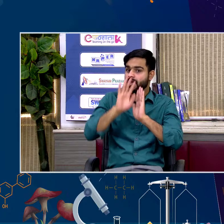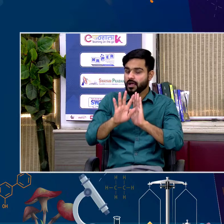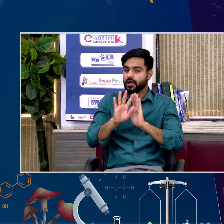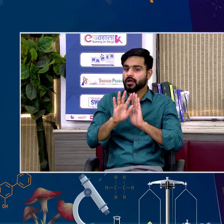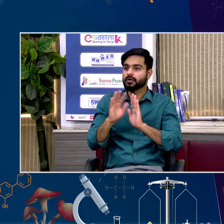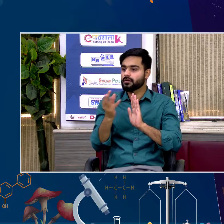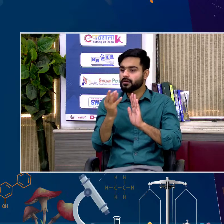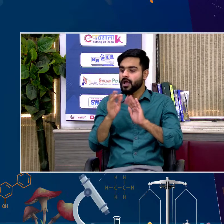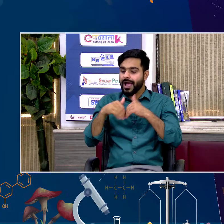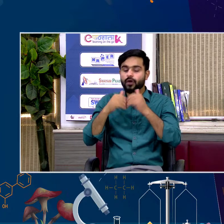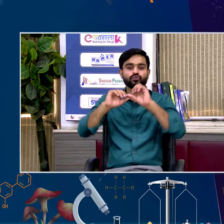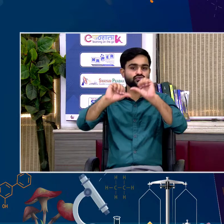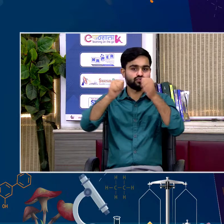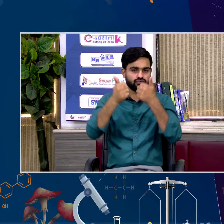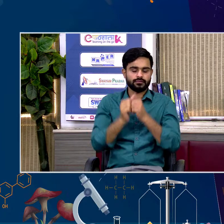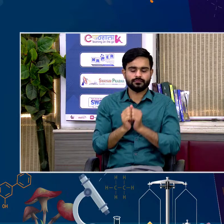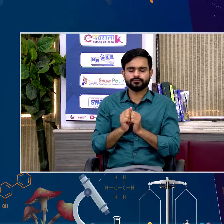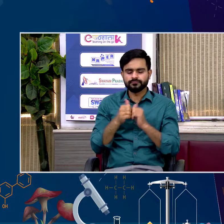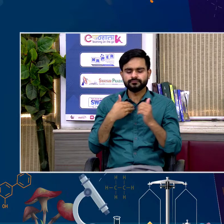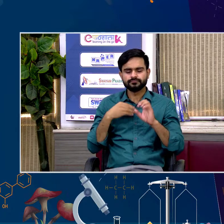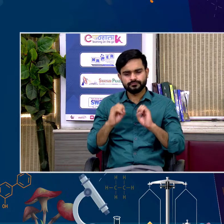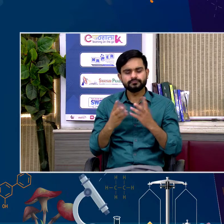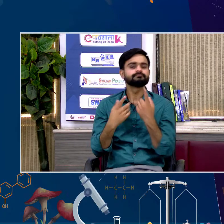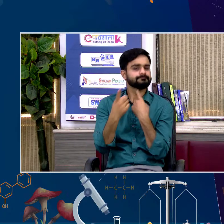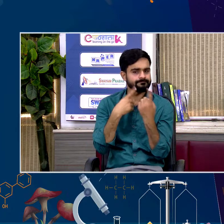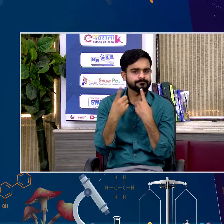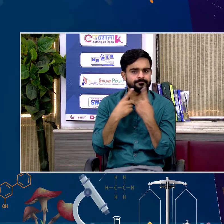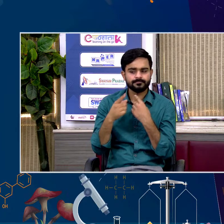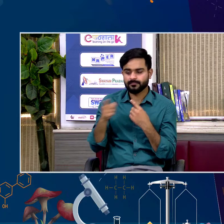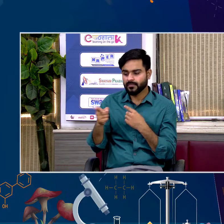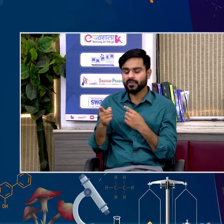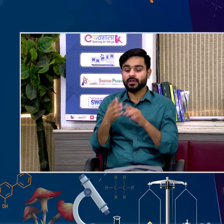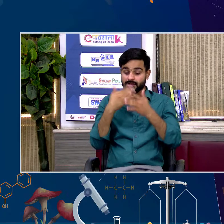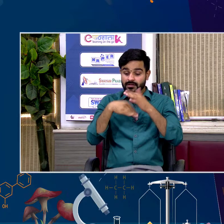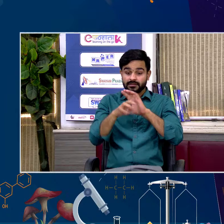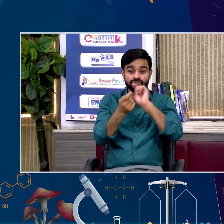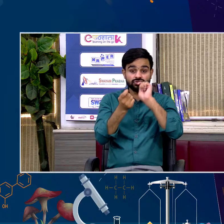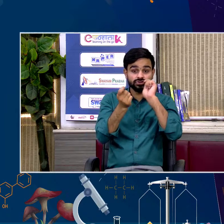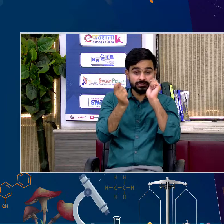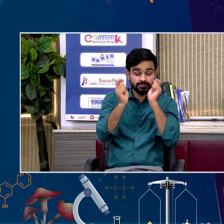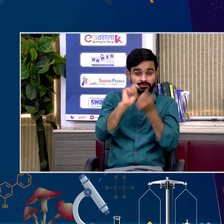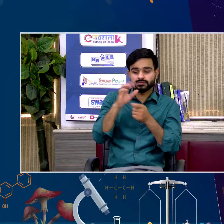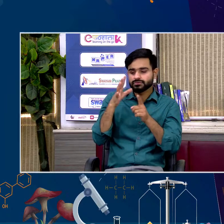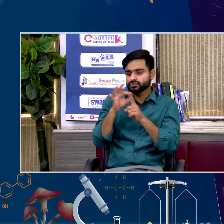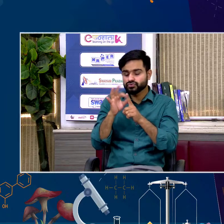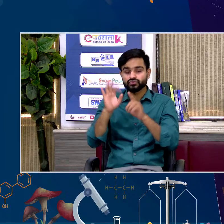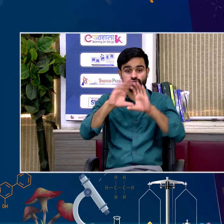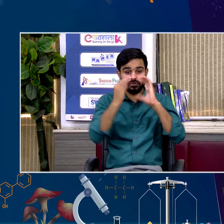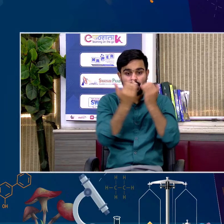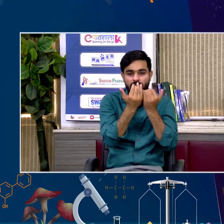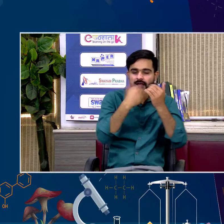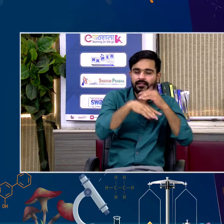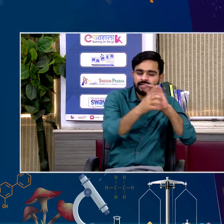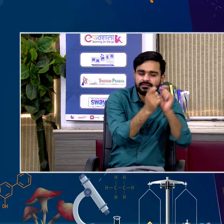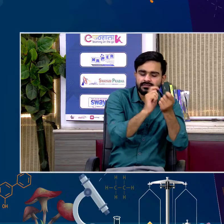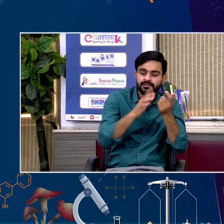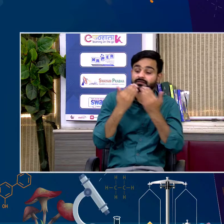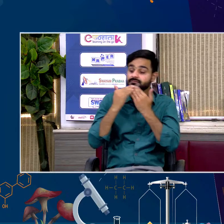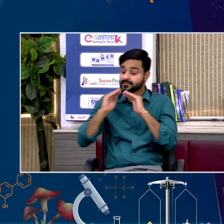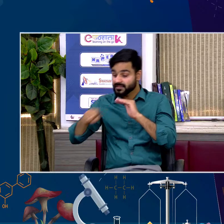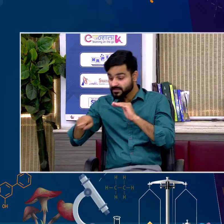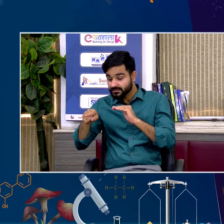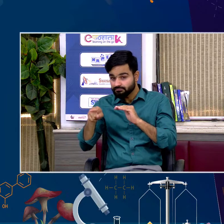learning to be successful. So let's quickly talk about what are the changes that you can bring in the classroom so that the child